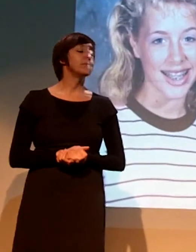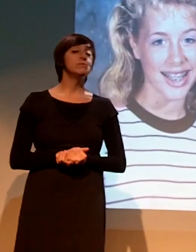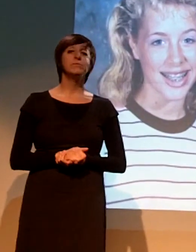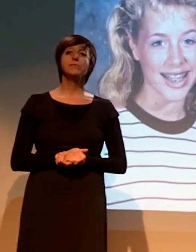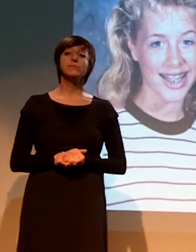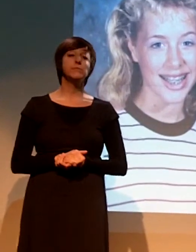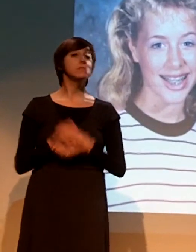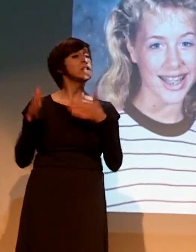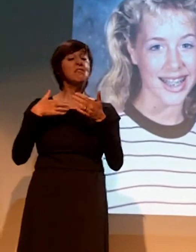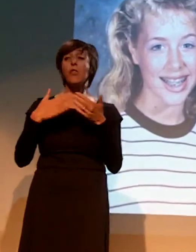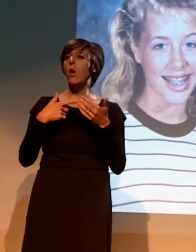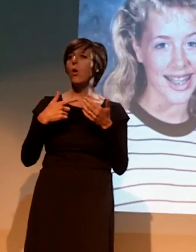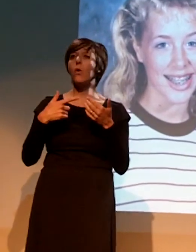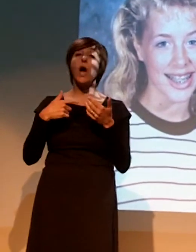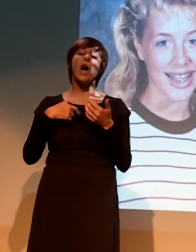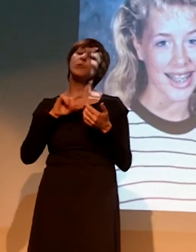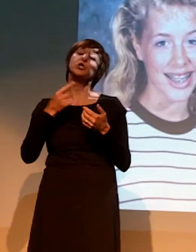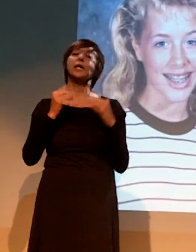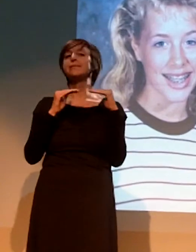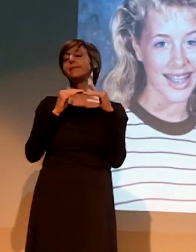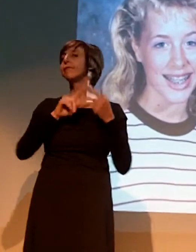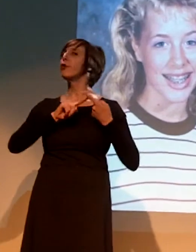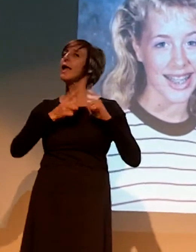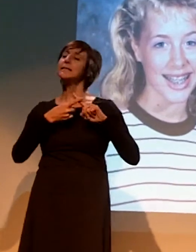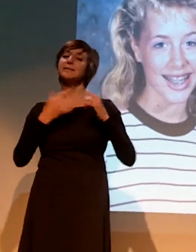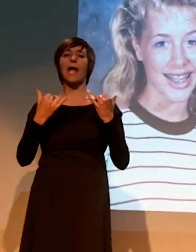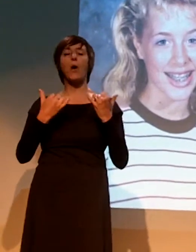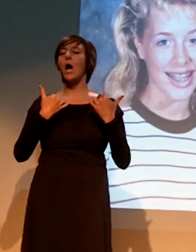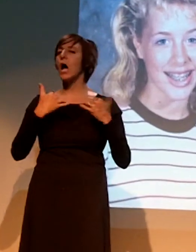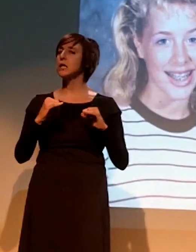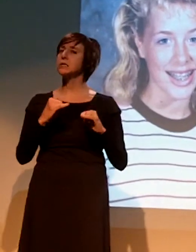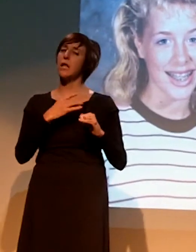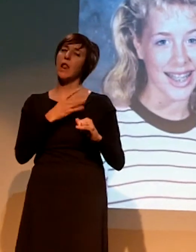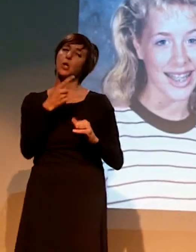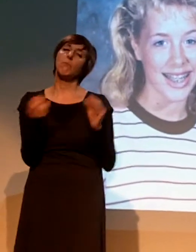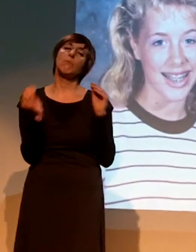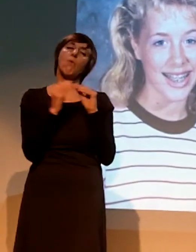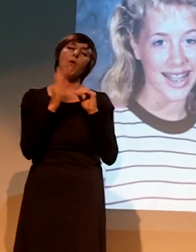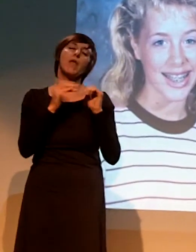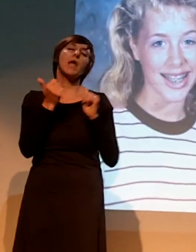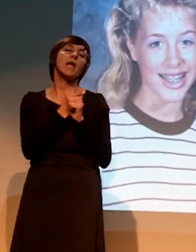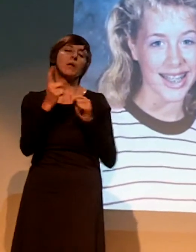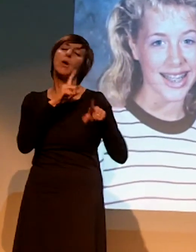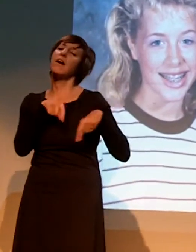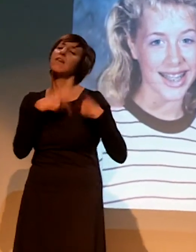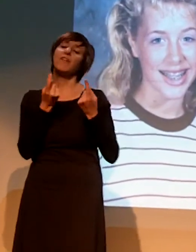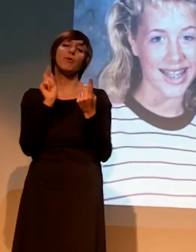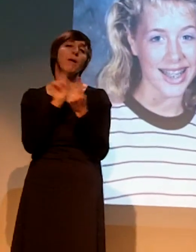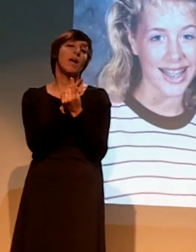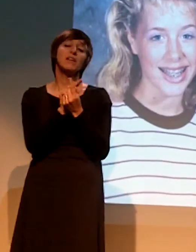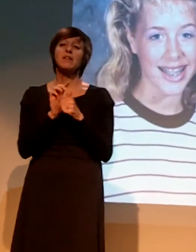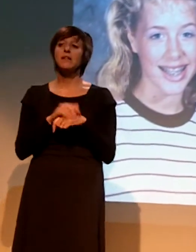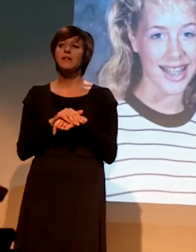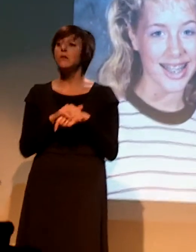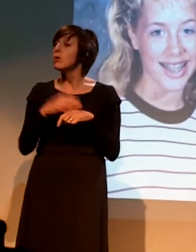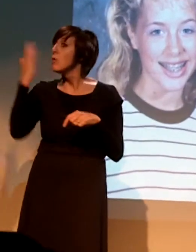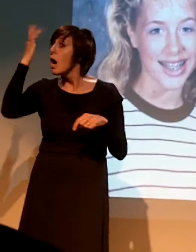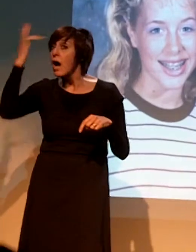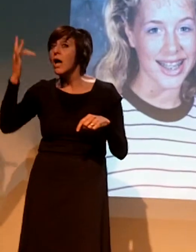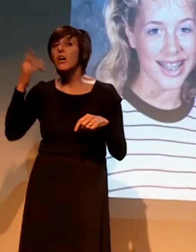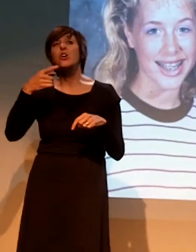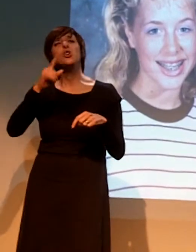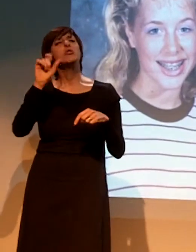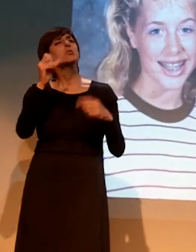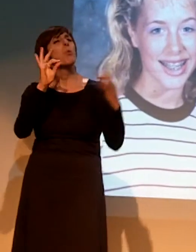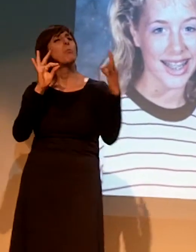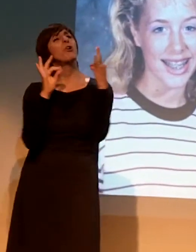Even though I'm just like a friend now, I still like you more than anyone I've ever met. The reason is because you're